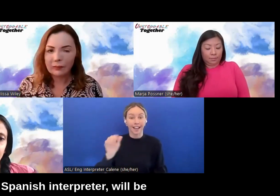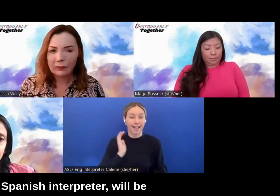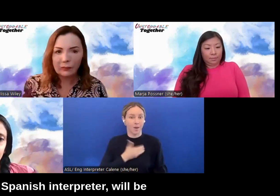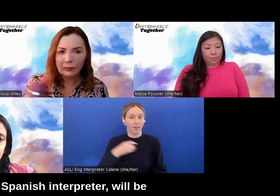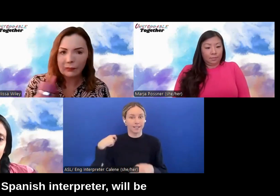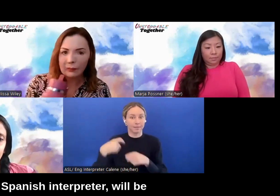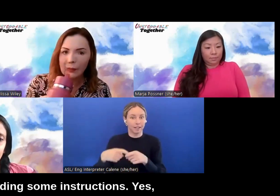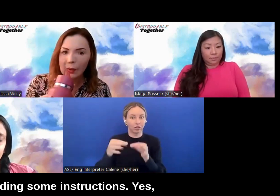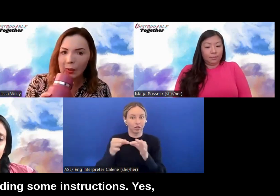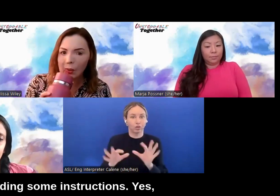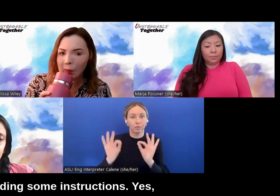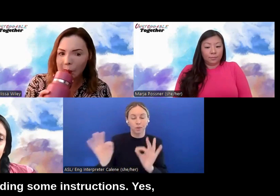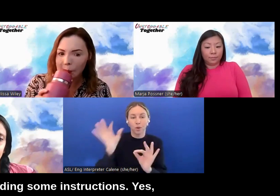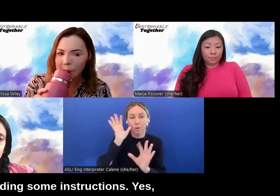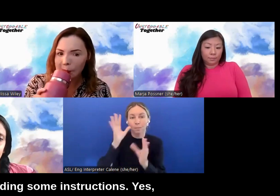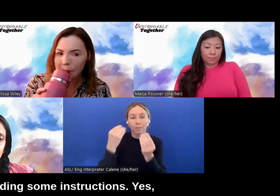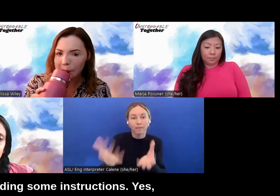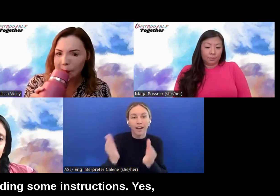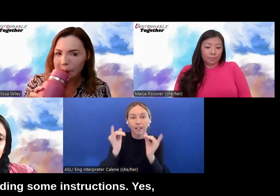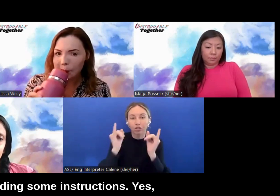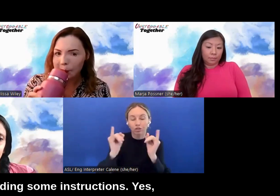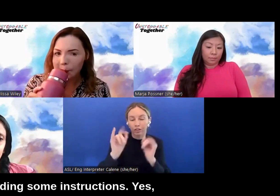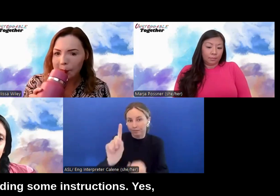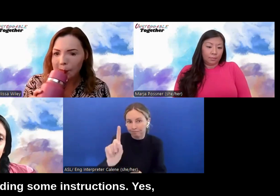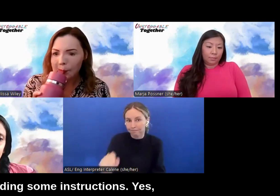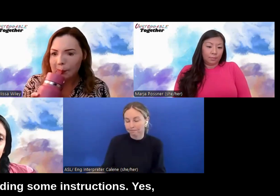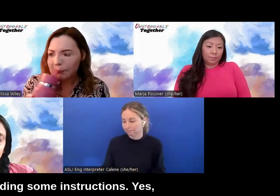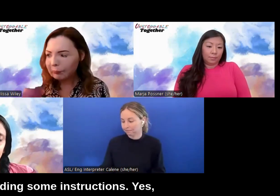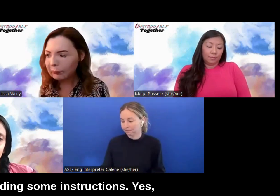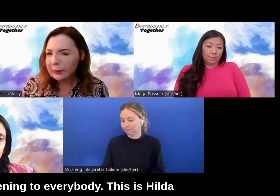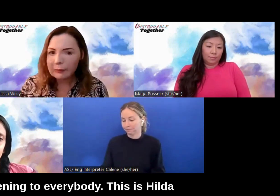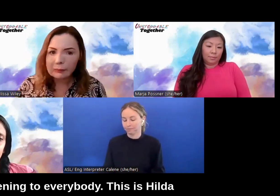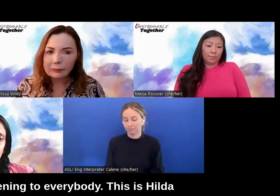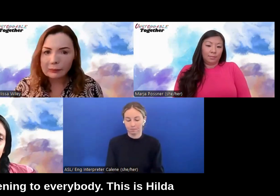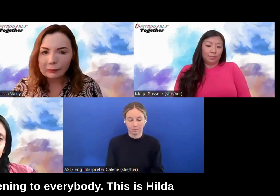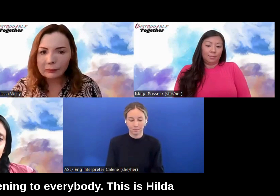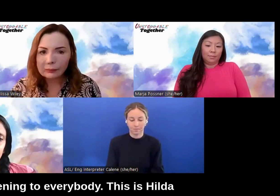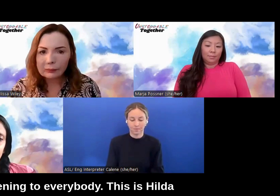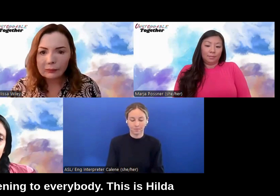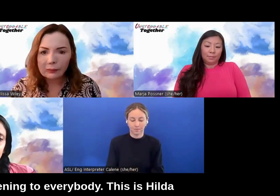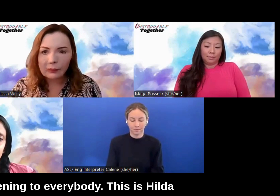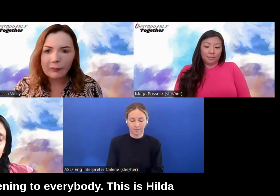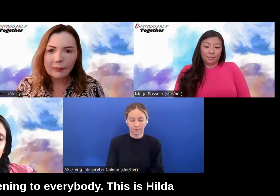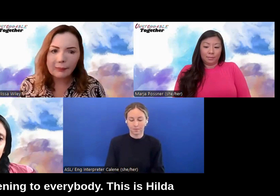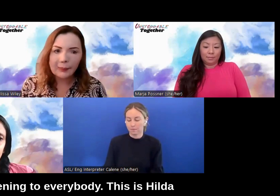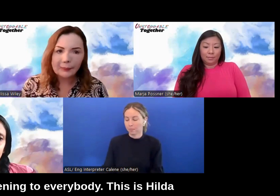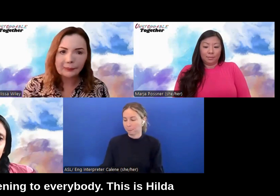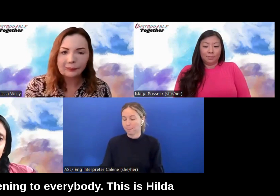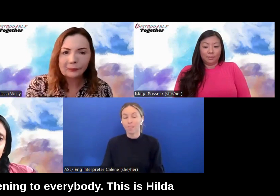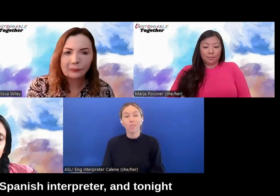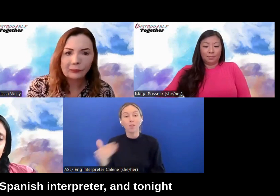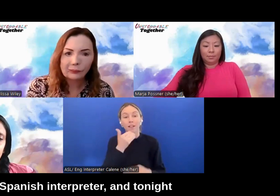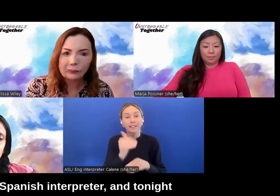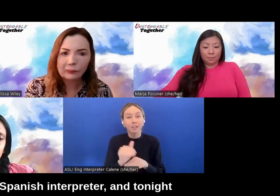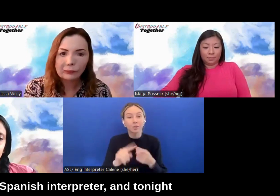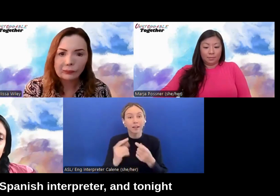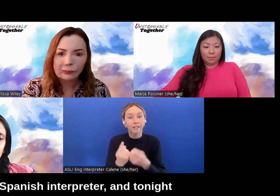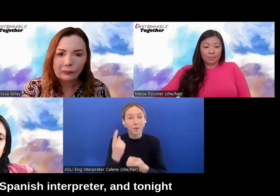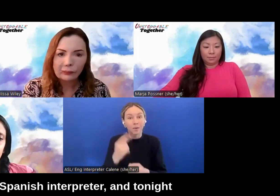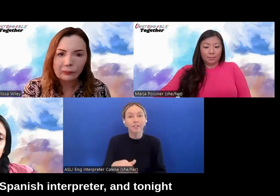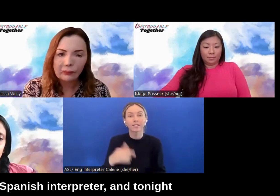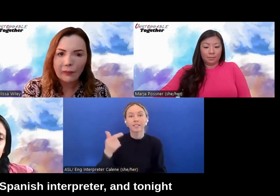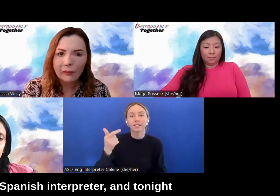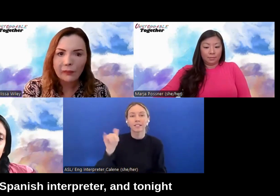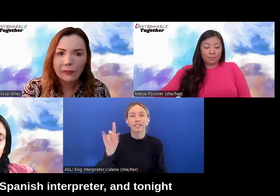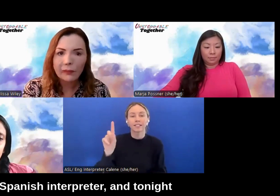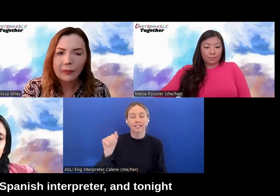interpreter, will be providing some instructions. Yes, good evening to everybody. This is Hilda Huillon,